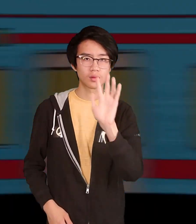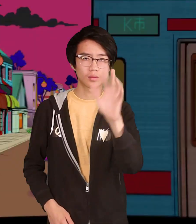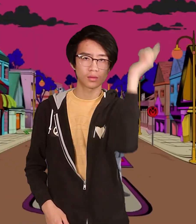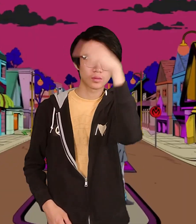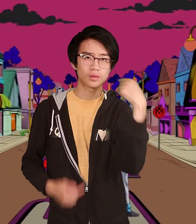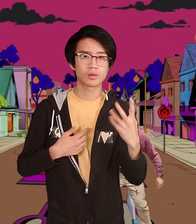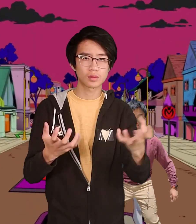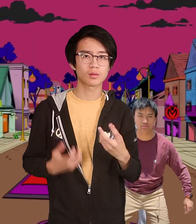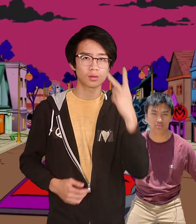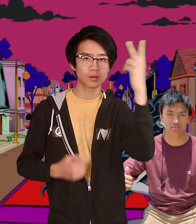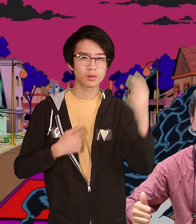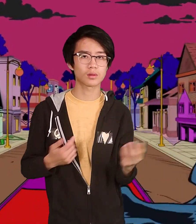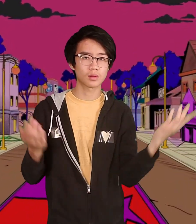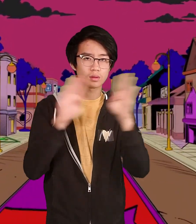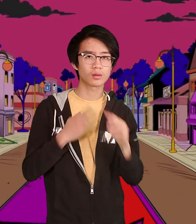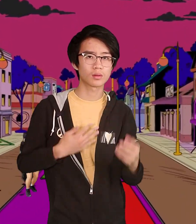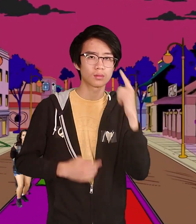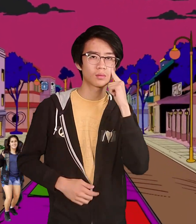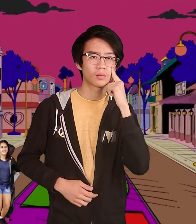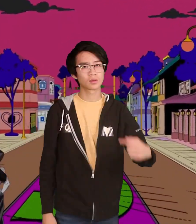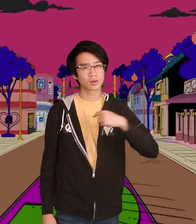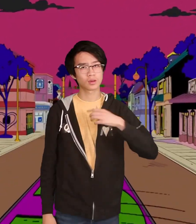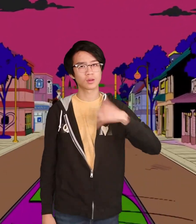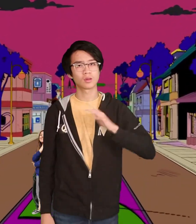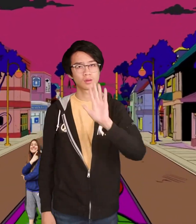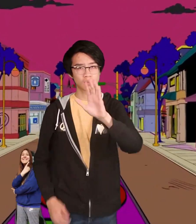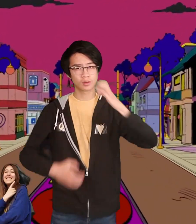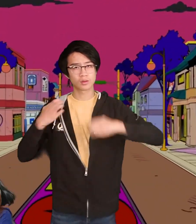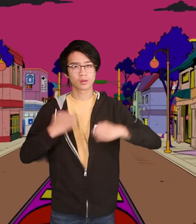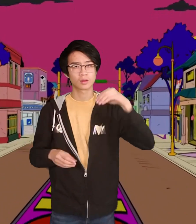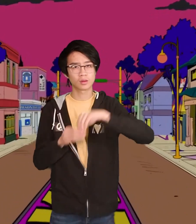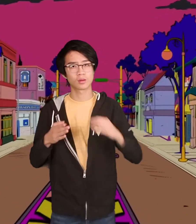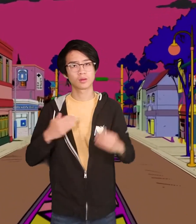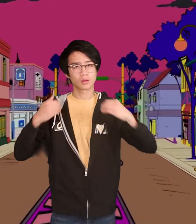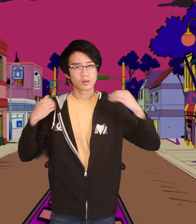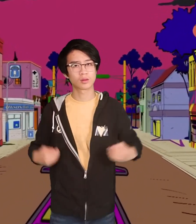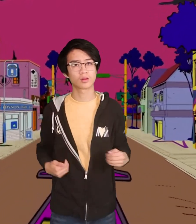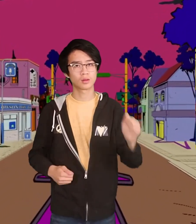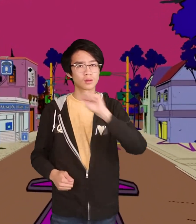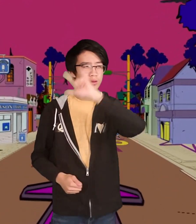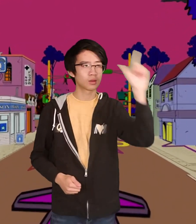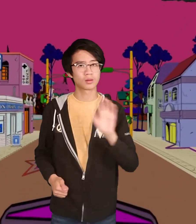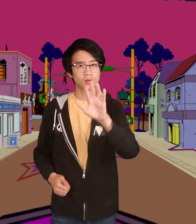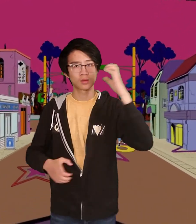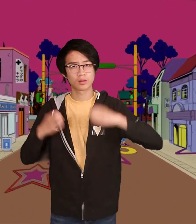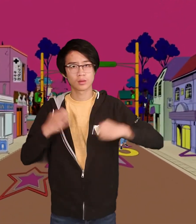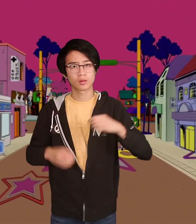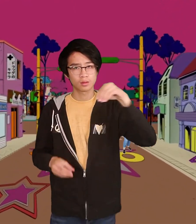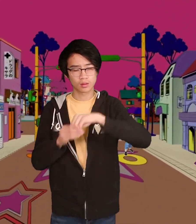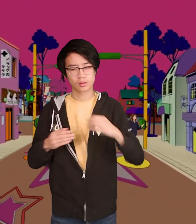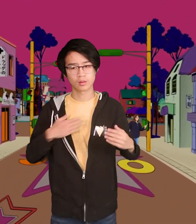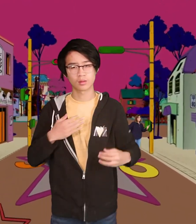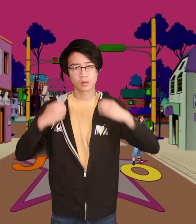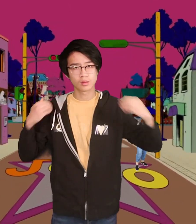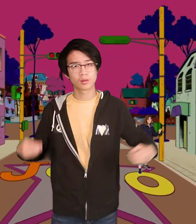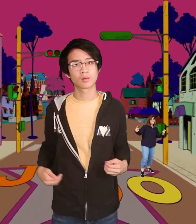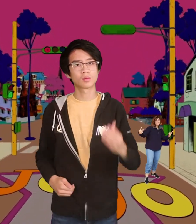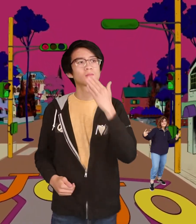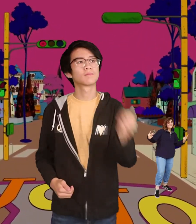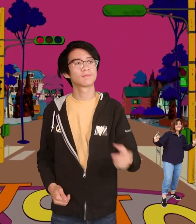Any time I need to see your face, it has closed my eyes And I am taking two bits for your crystal mine I'm a gentle feeling, take a shelter in the face of my spine Straight like